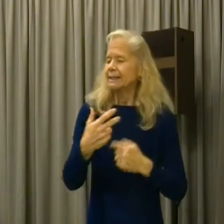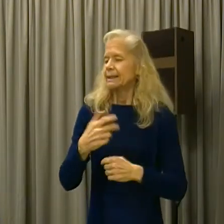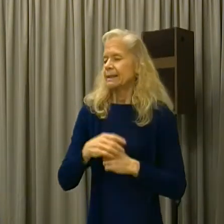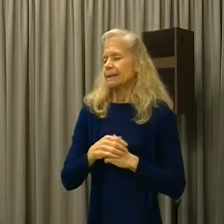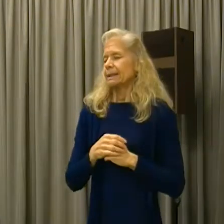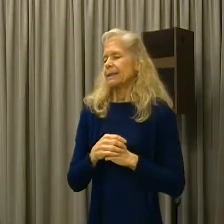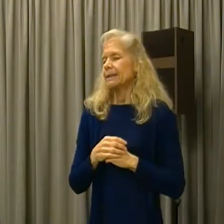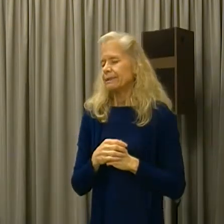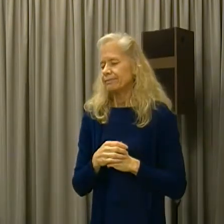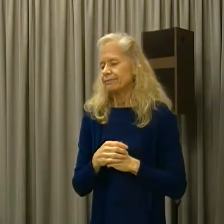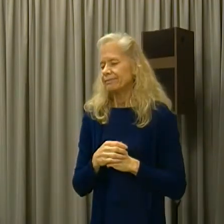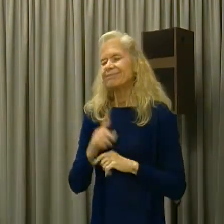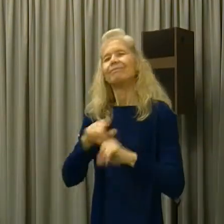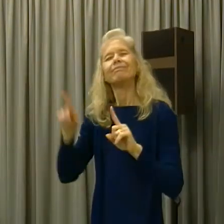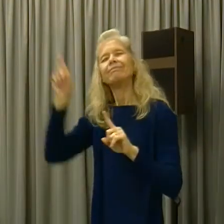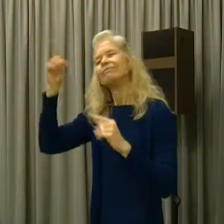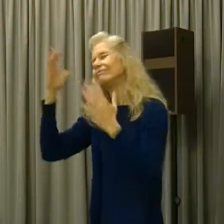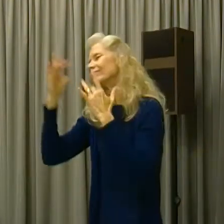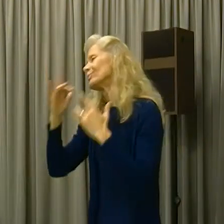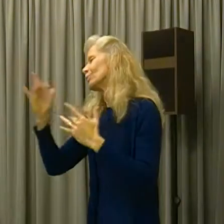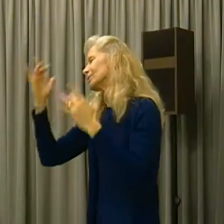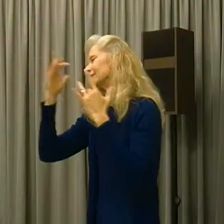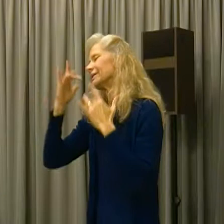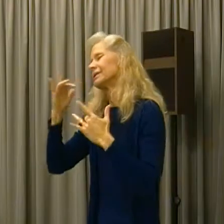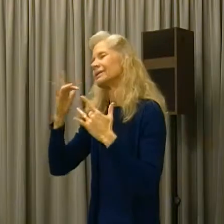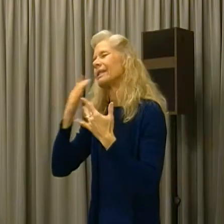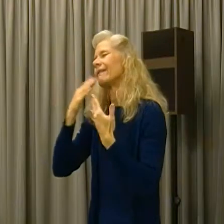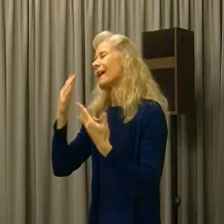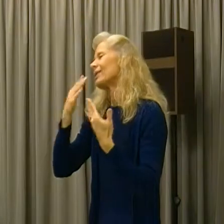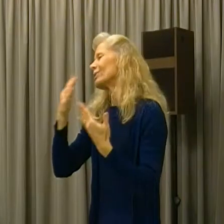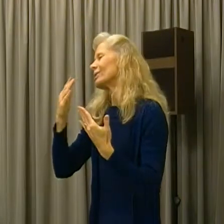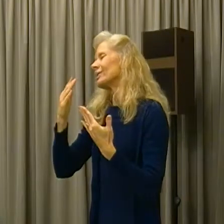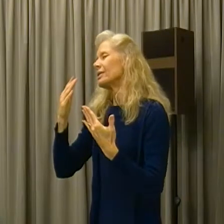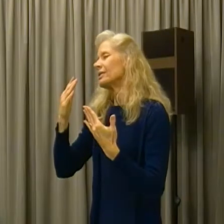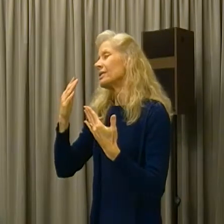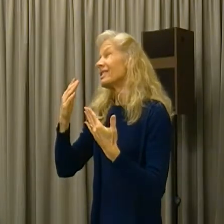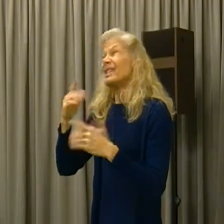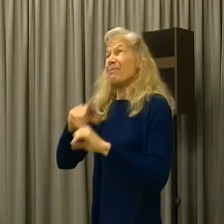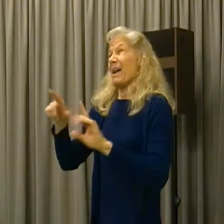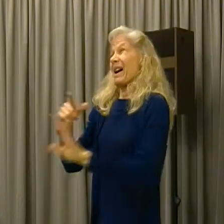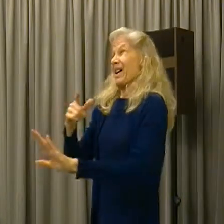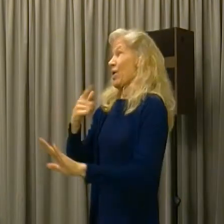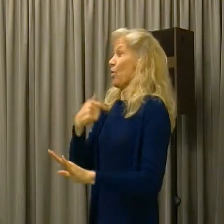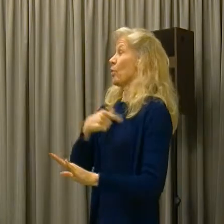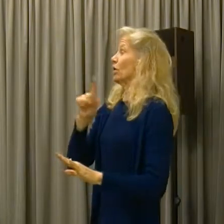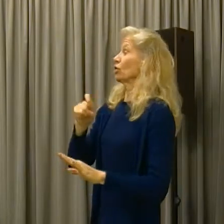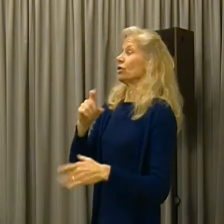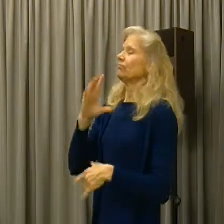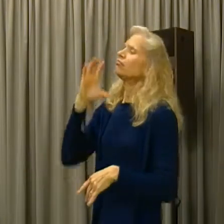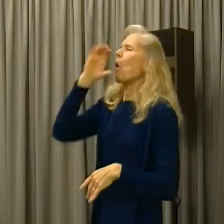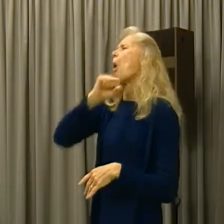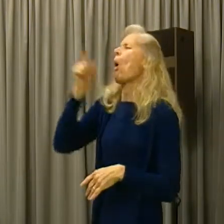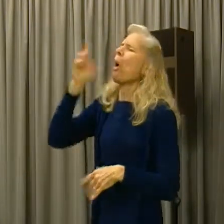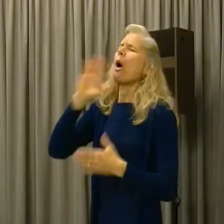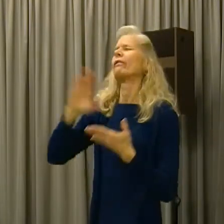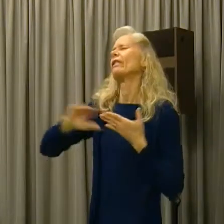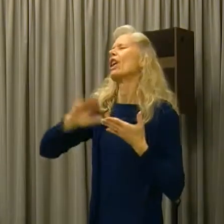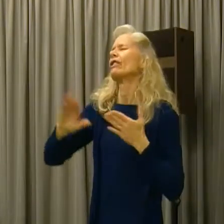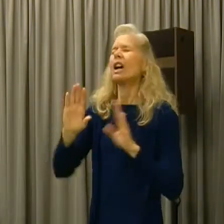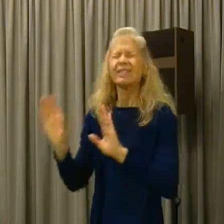thank you for that. But help us never to take that for granted. Dear God, you want us to have right thinking, to align our